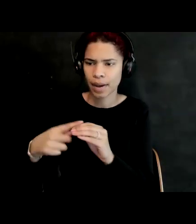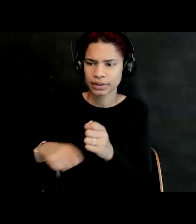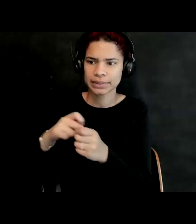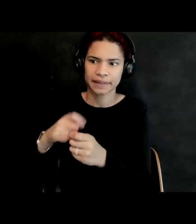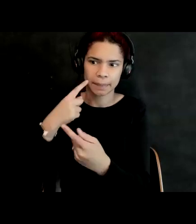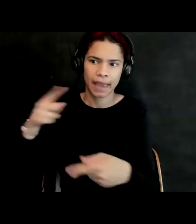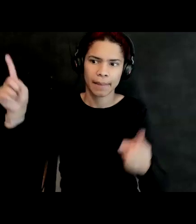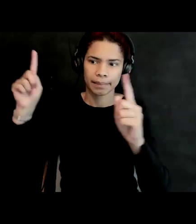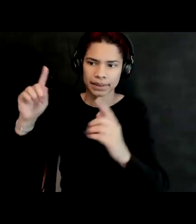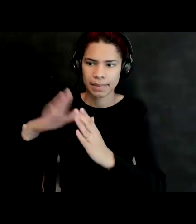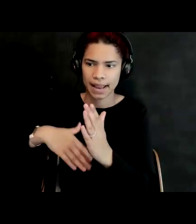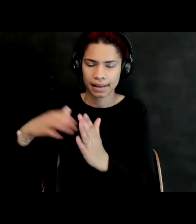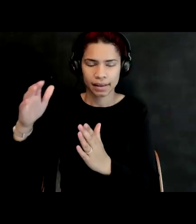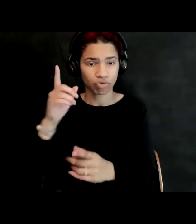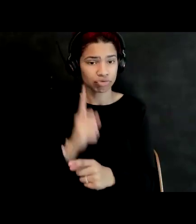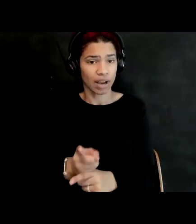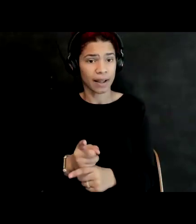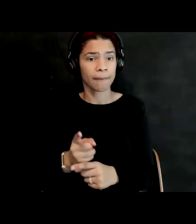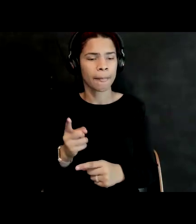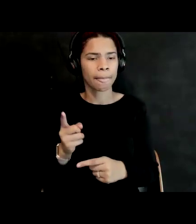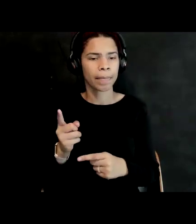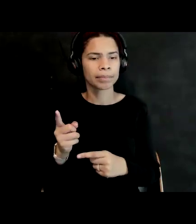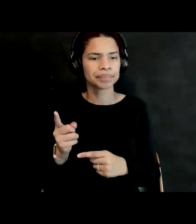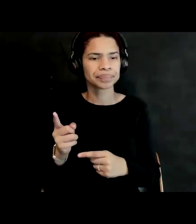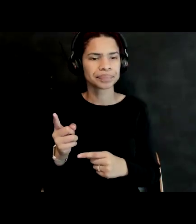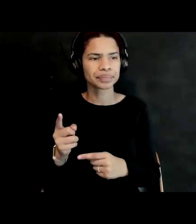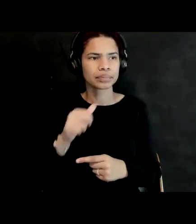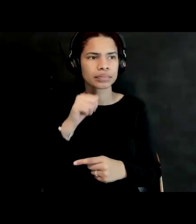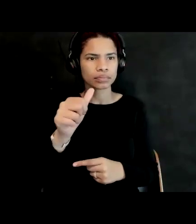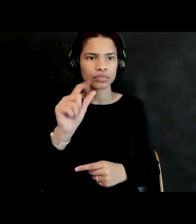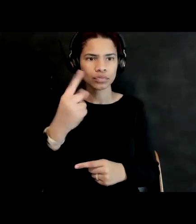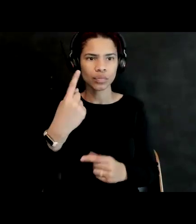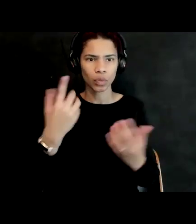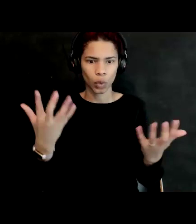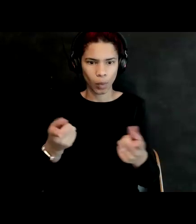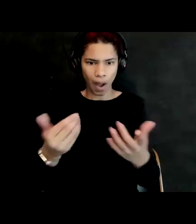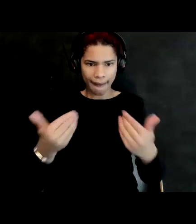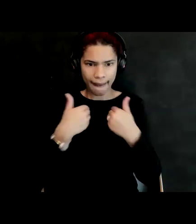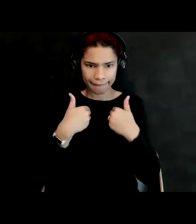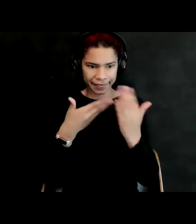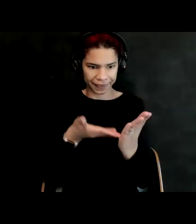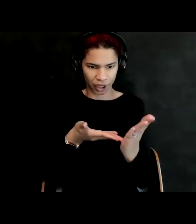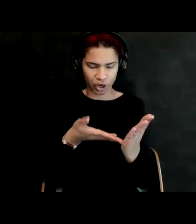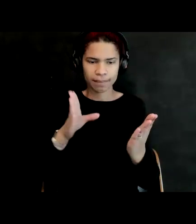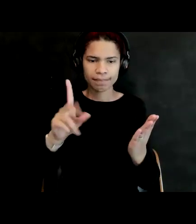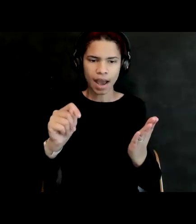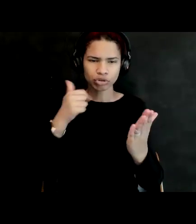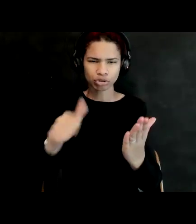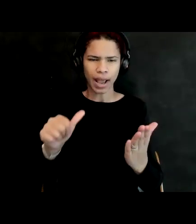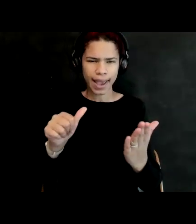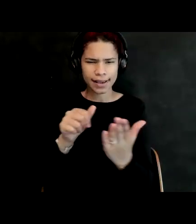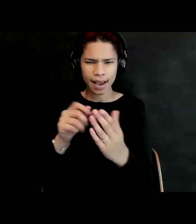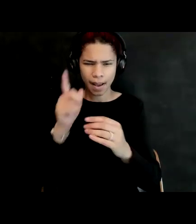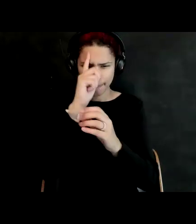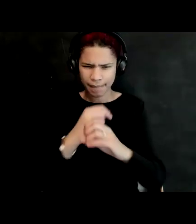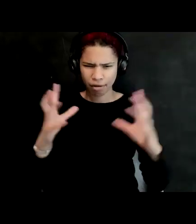exactly it. The idea of going beyond what you have in front of you and imagining that world and really